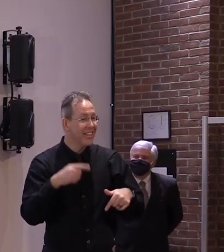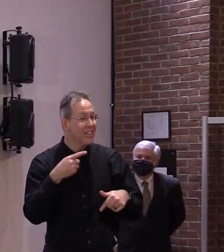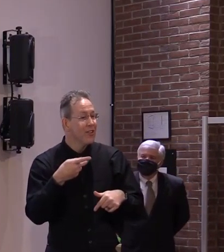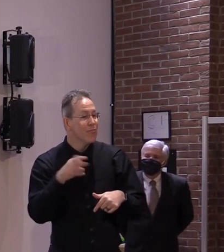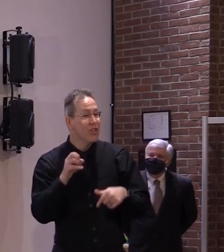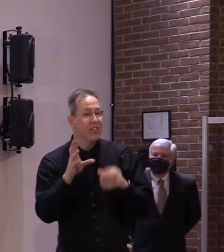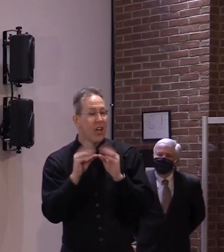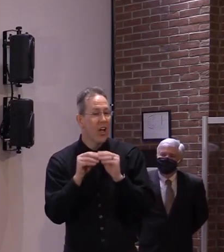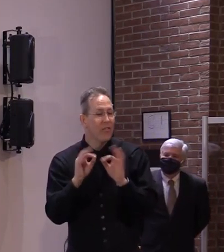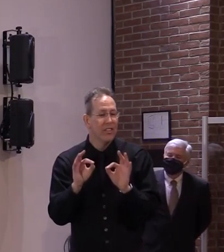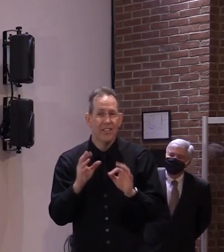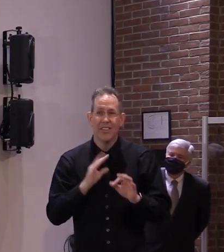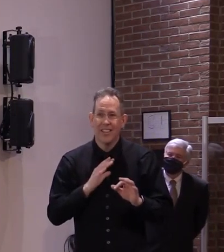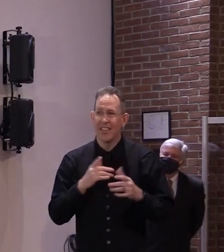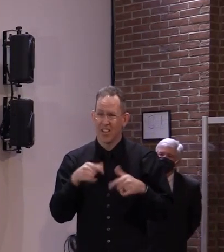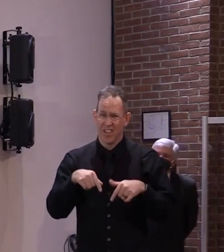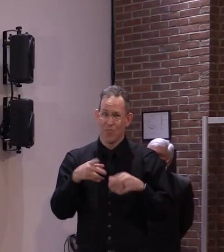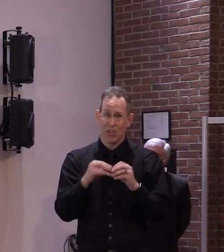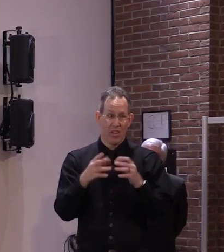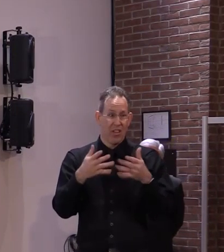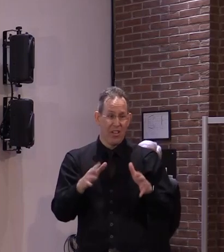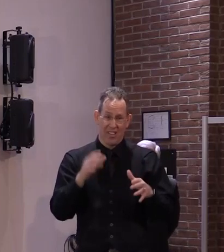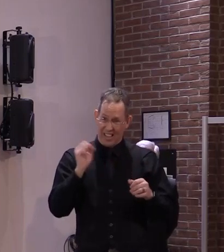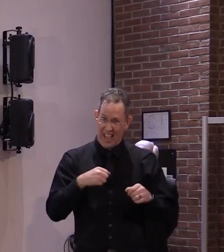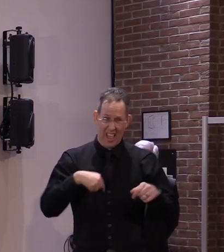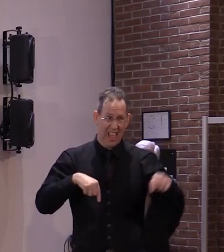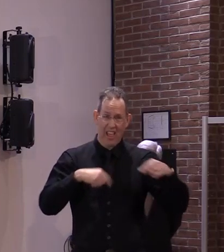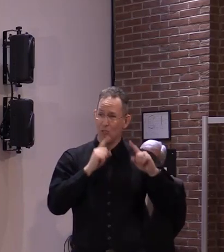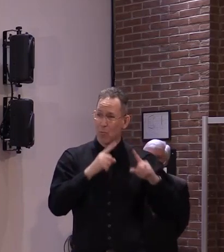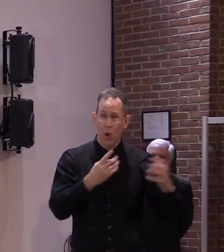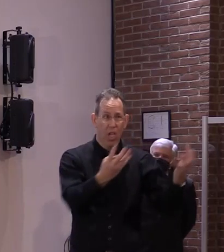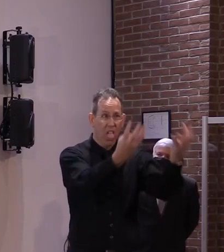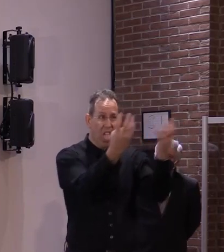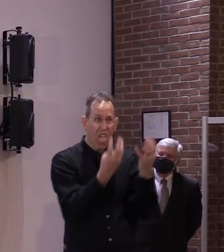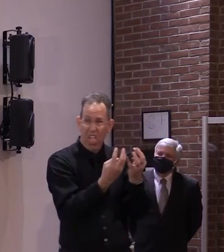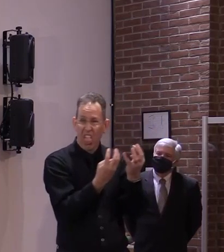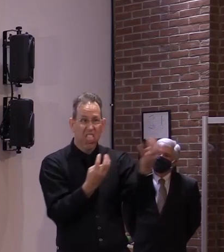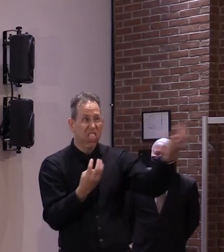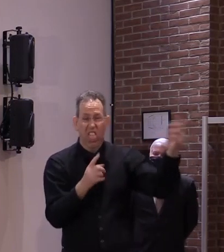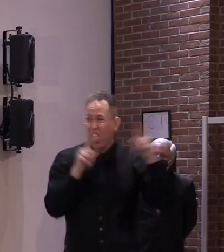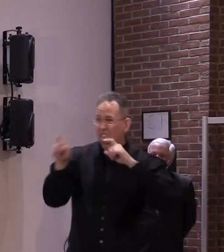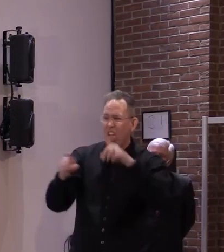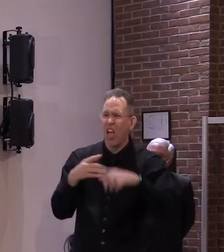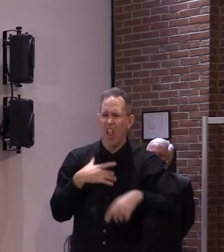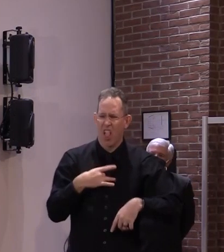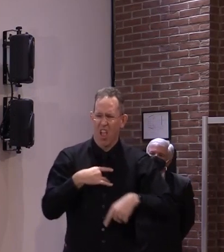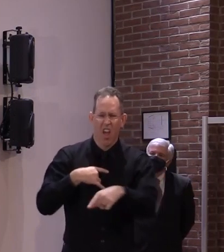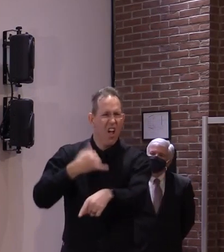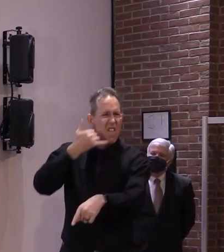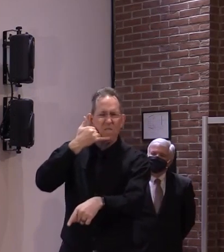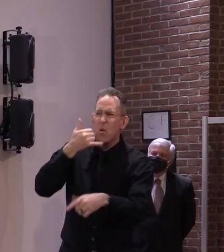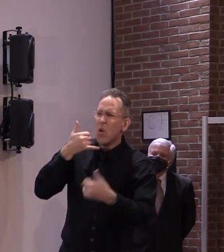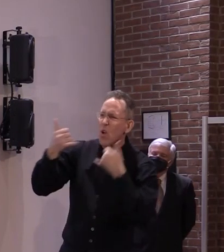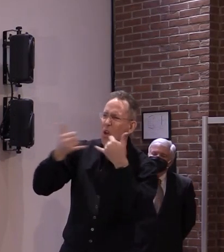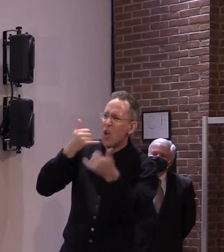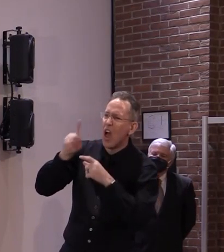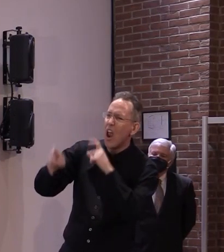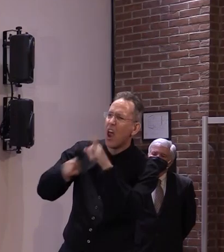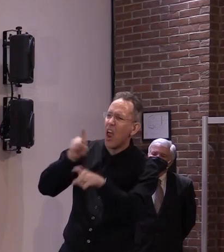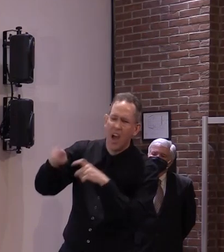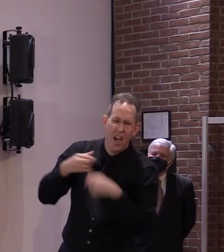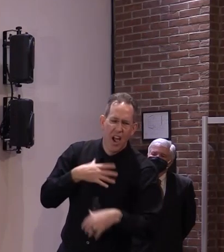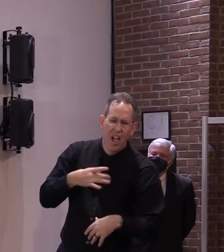people in your office in the state house for 45 minutes, which were pretty curt, you know, you did what you had to and then